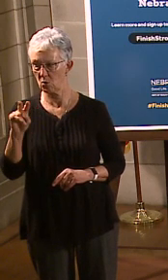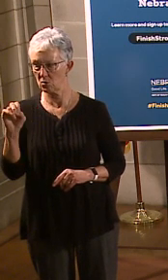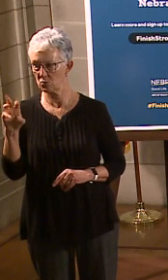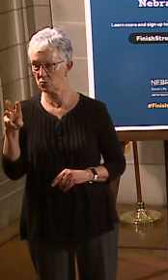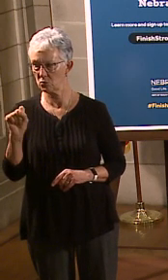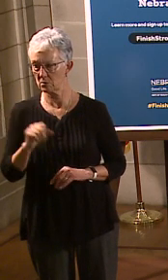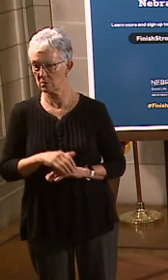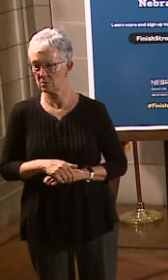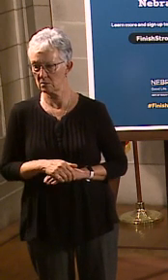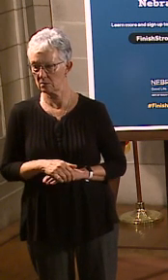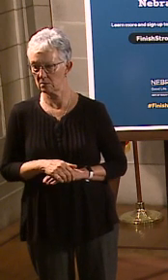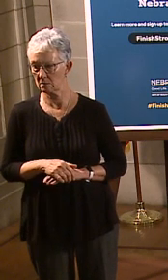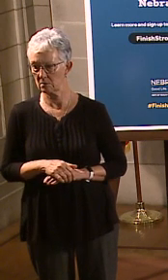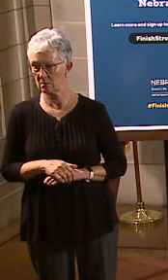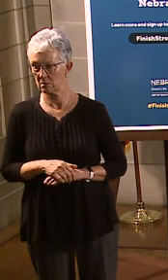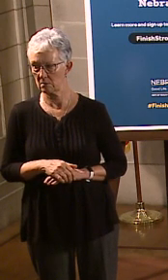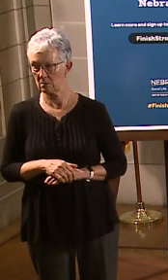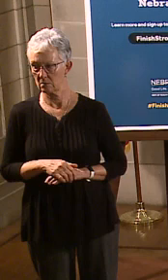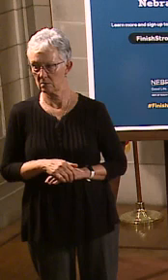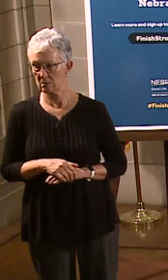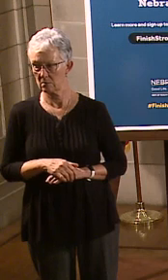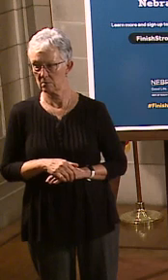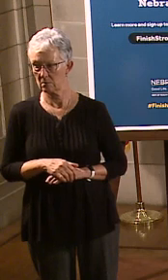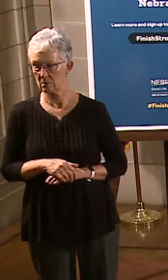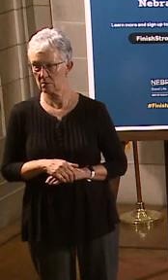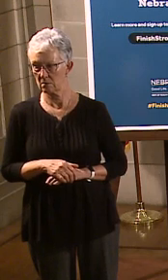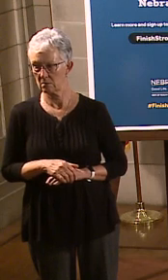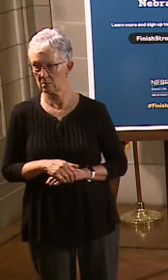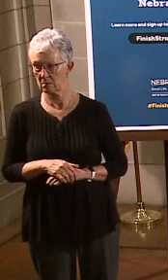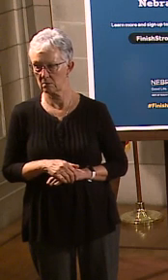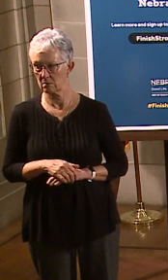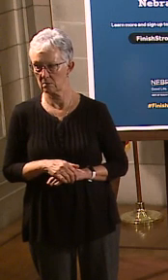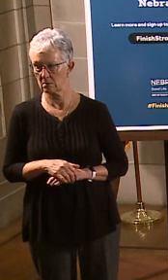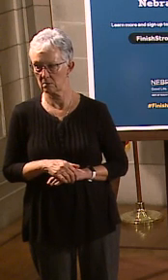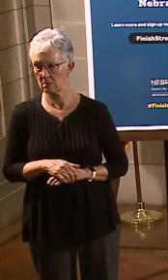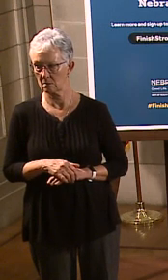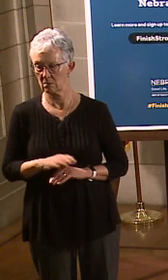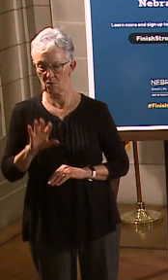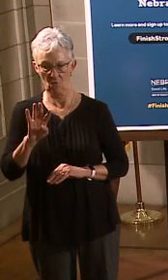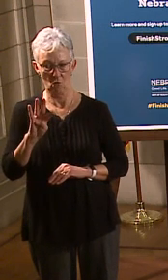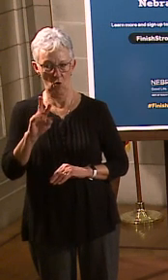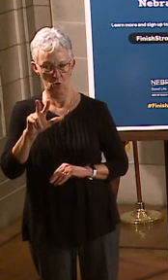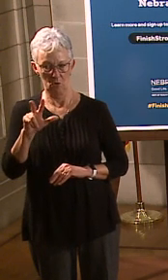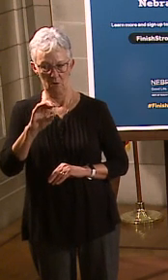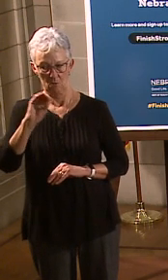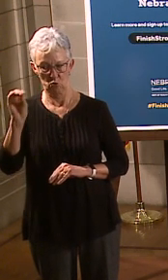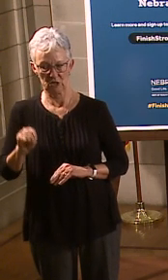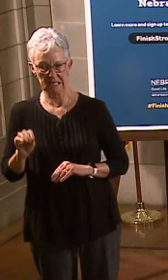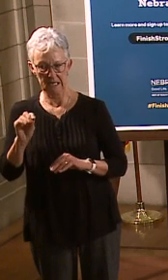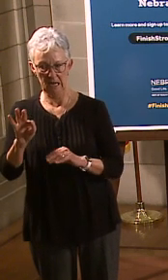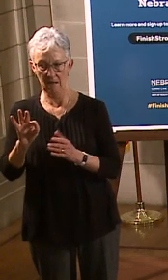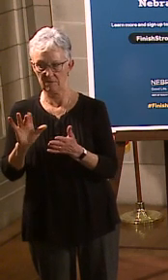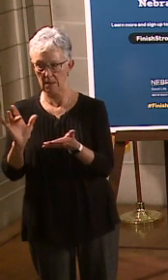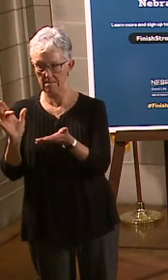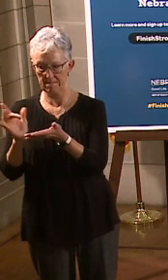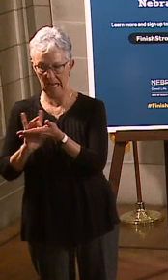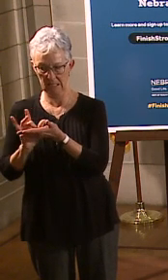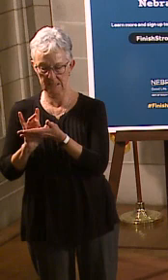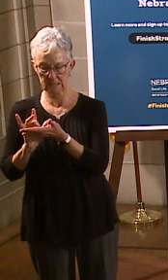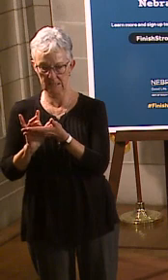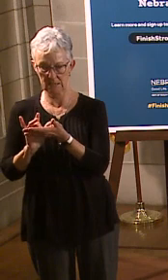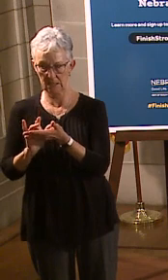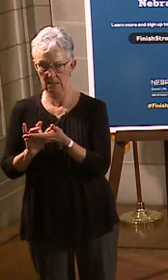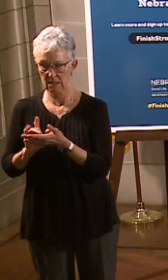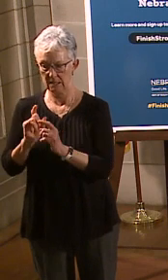the coronavirus vaccine first doses allotted to the federal vaccine program have been used. Is there any way that these doses could be sent to various